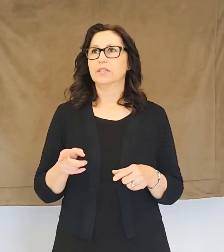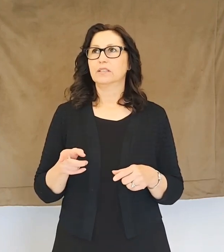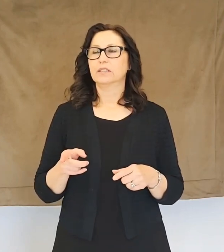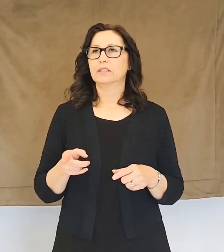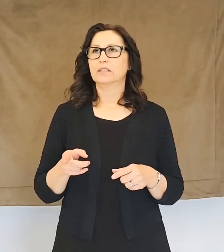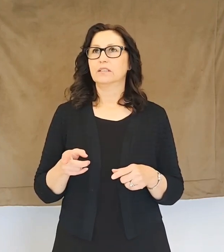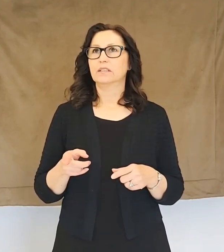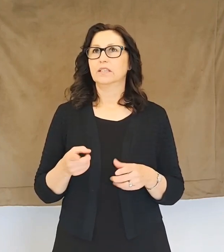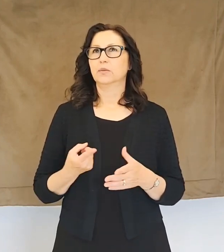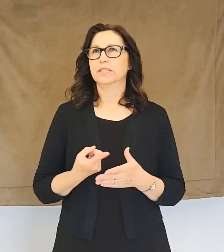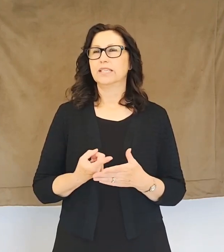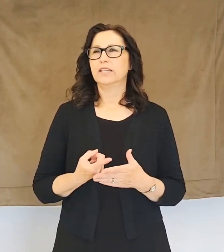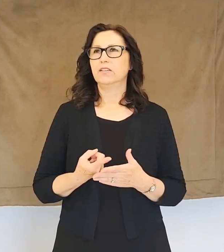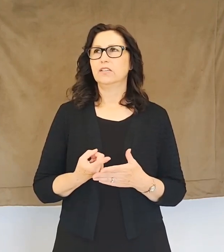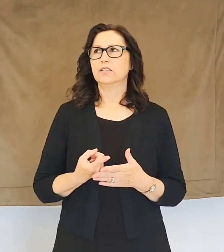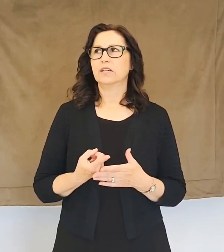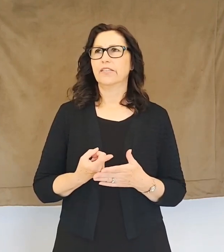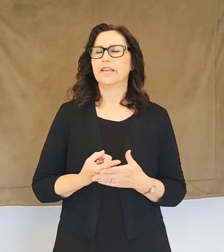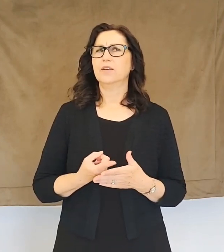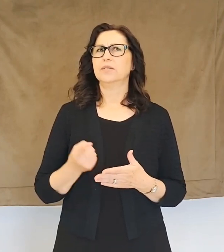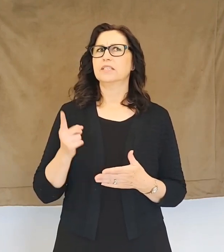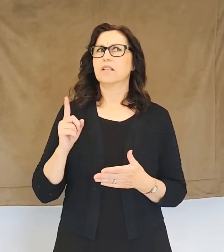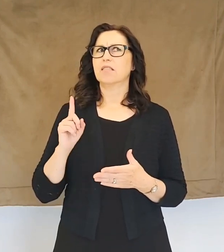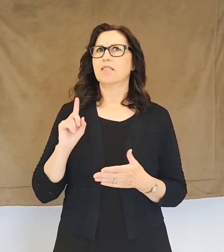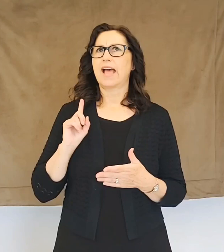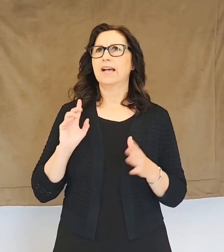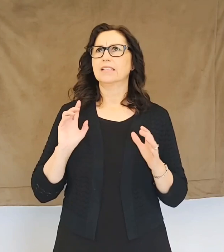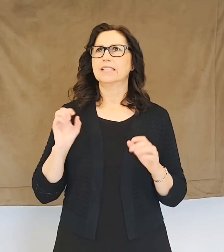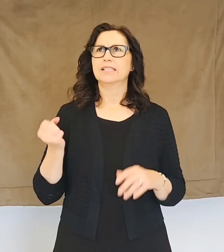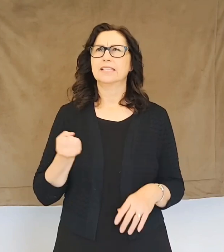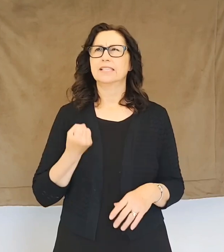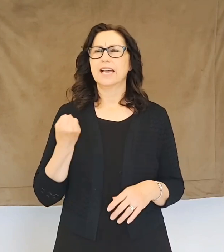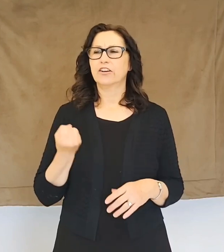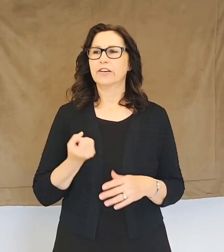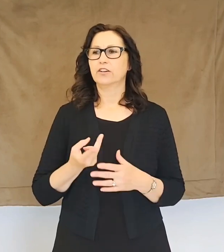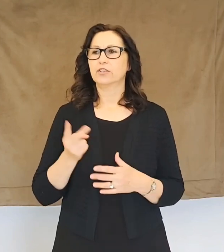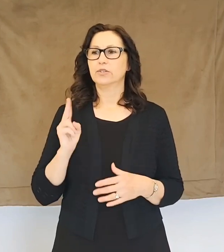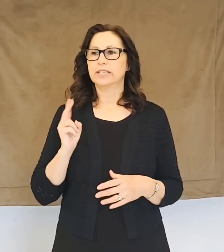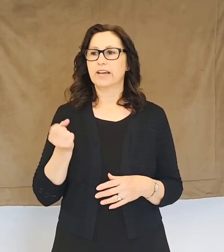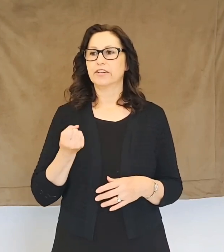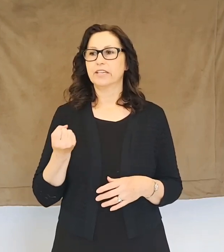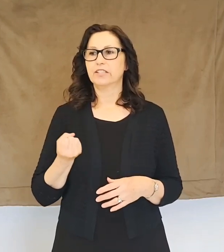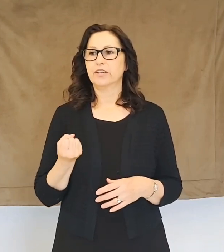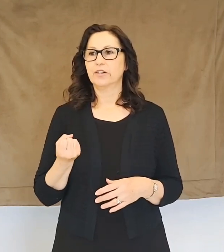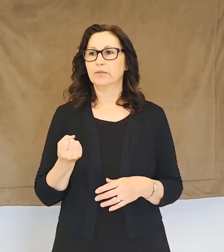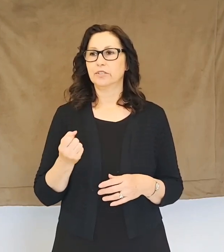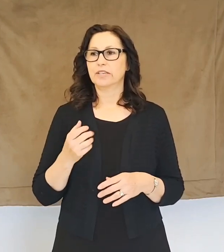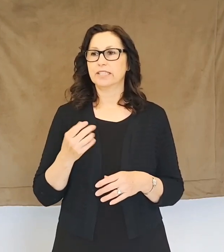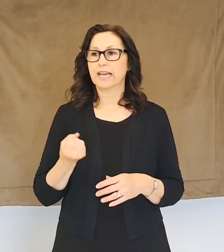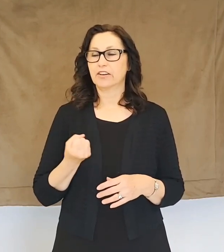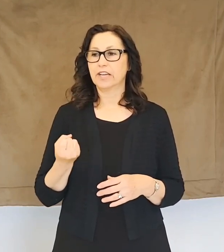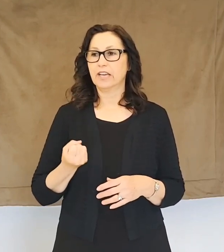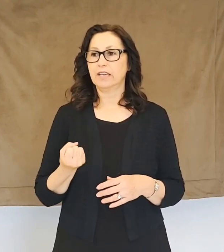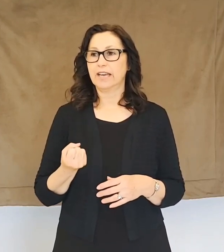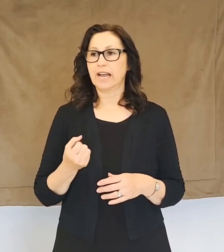We went to that one. It was either, I think it was last Saturday or two Saturdays ago. It was on a Saturday, and